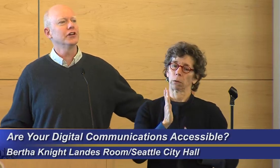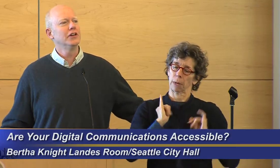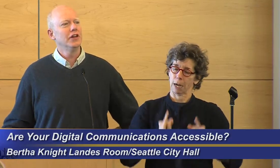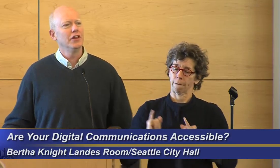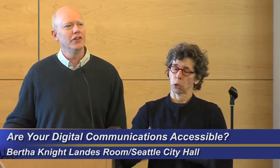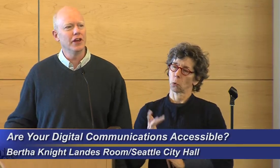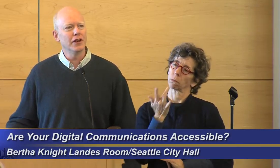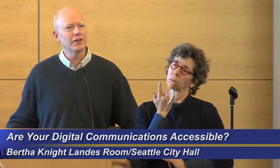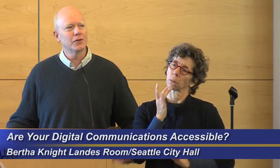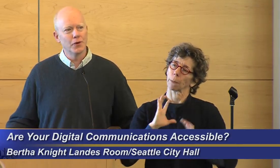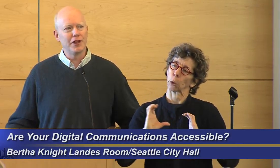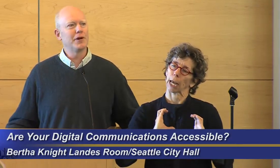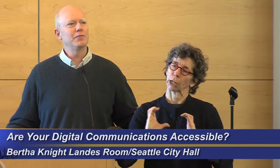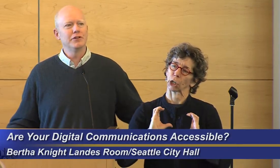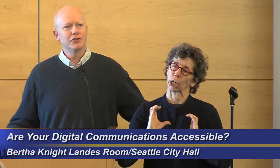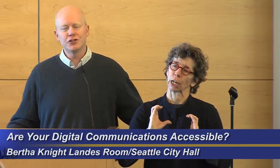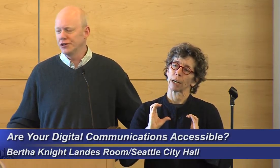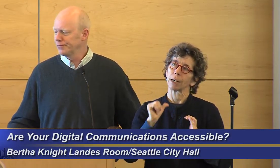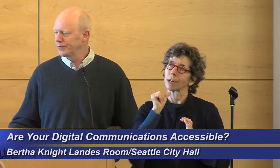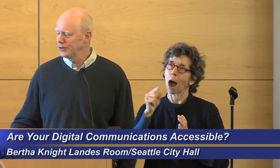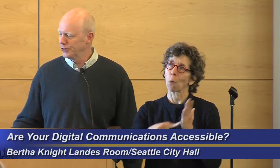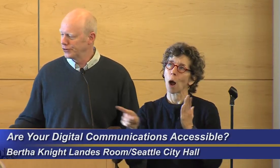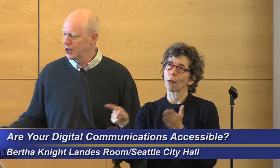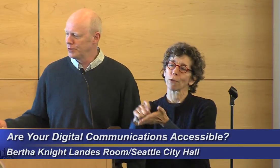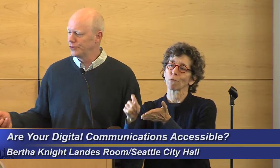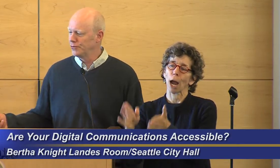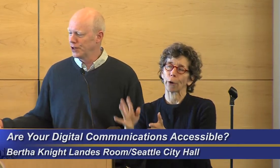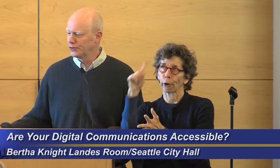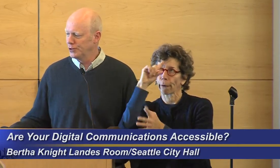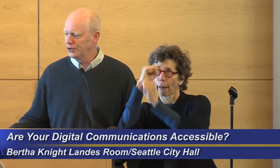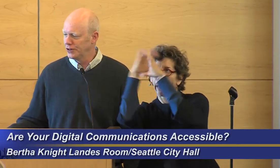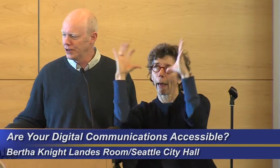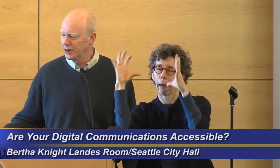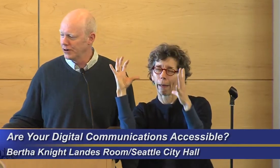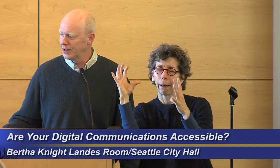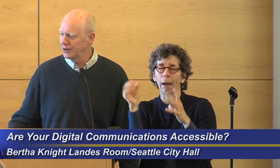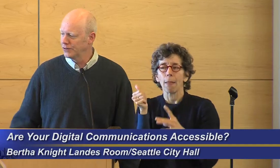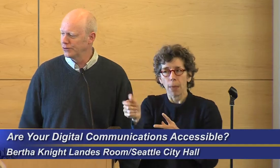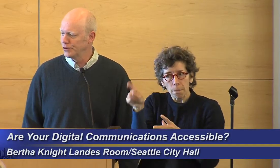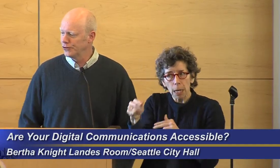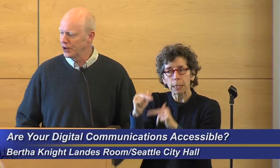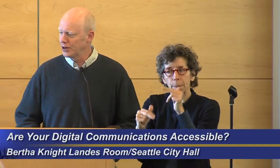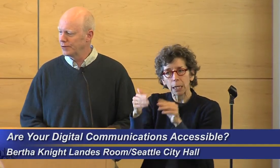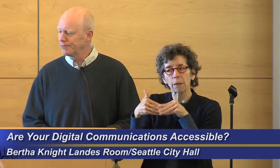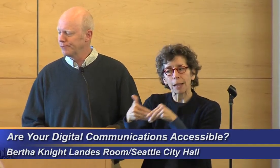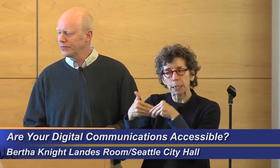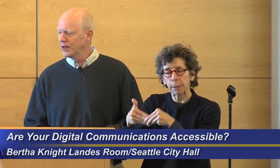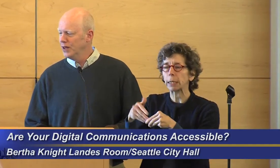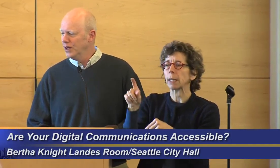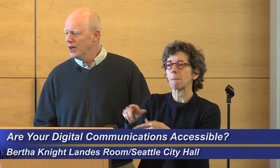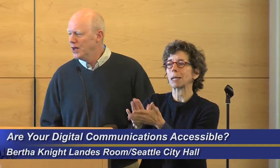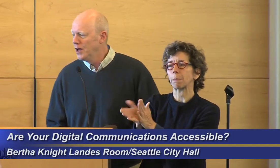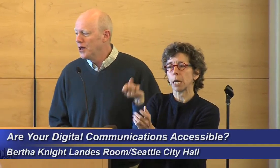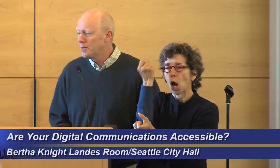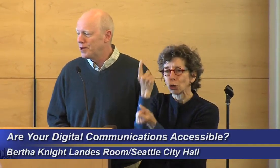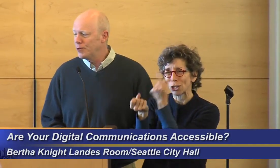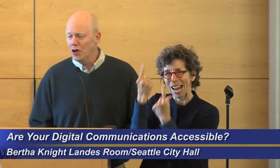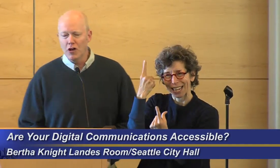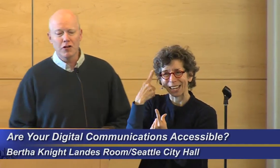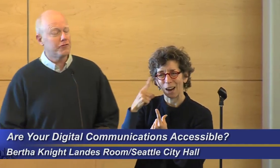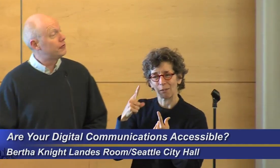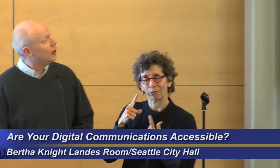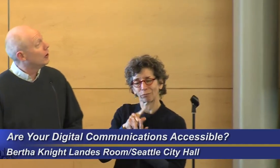building something is completely different, probably, from what a lot of people are going to see or going to experience. So people are all